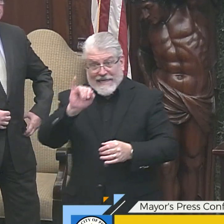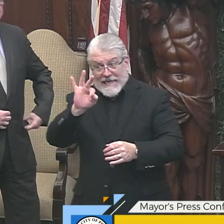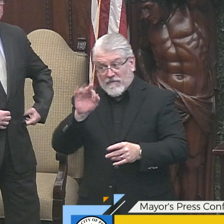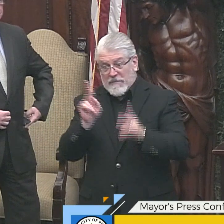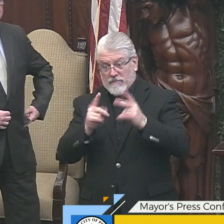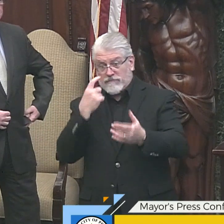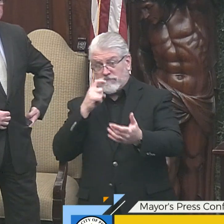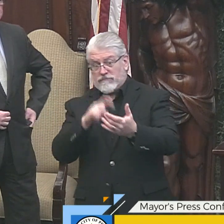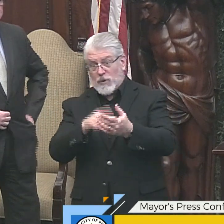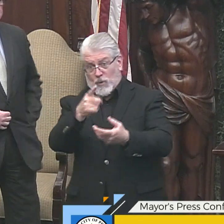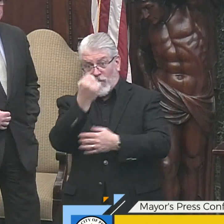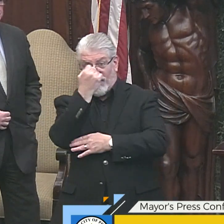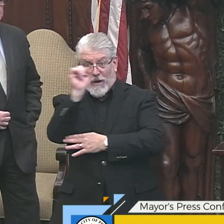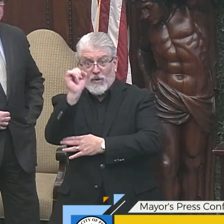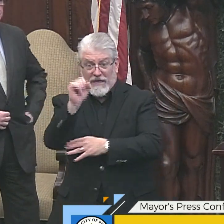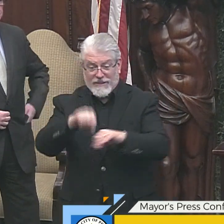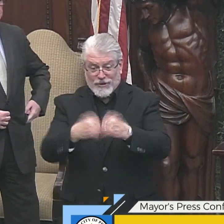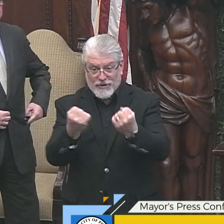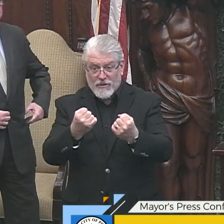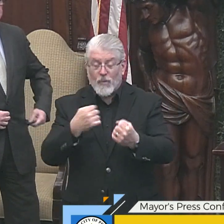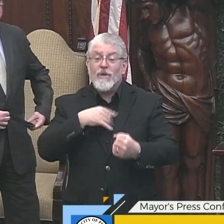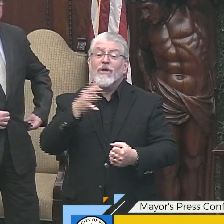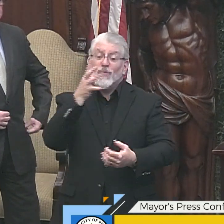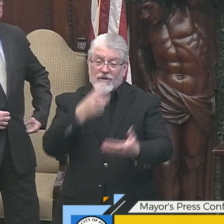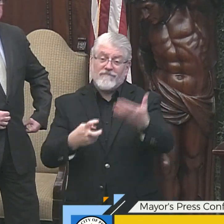But at the meter, we have suspended